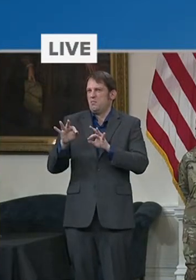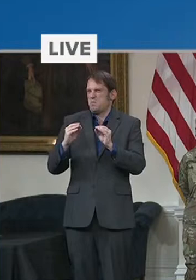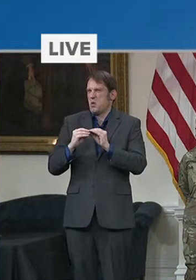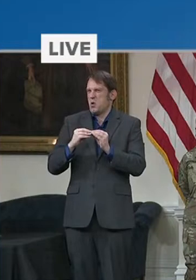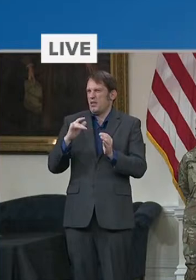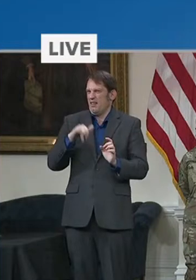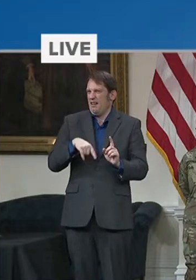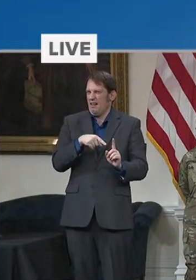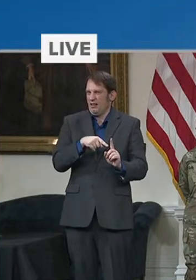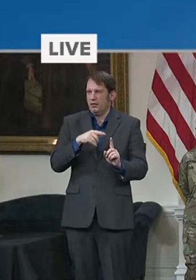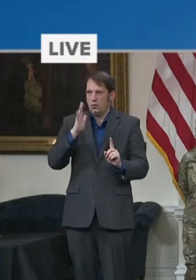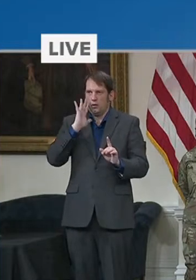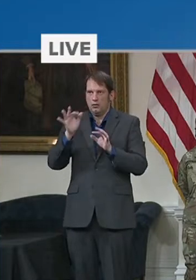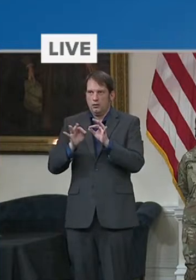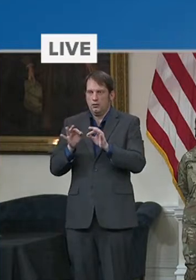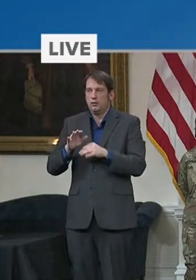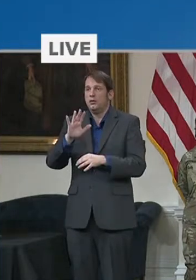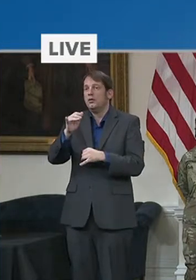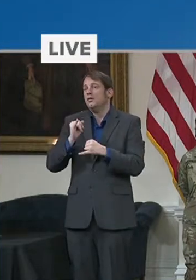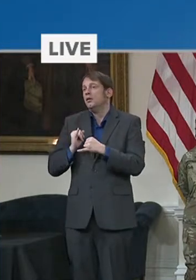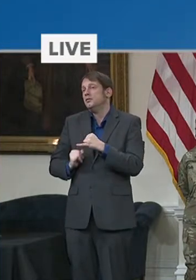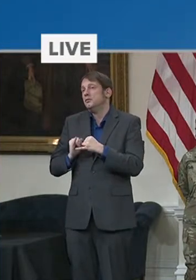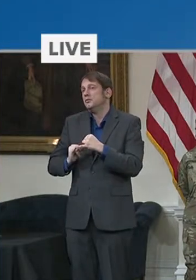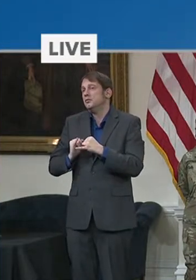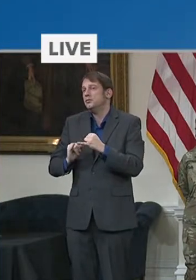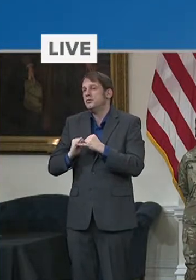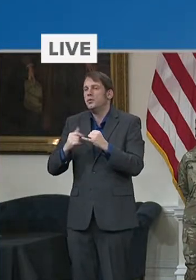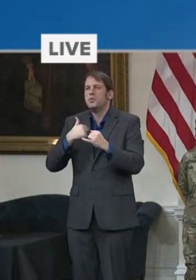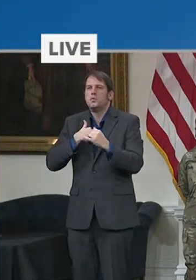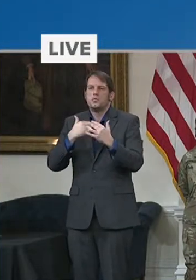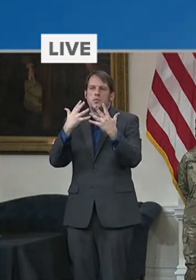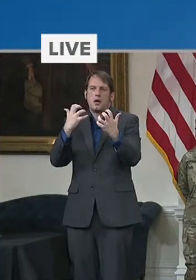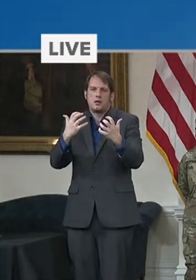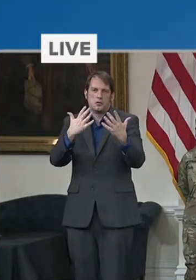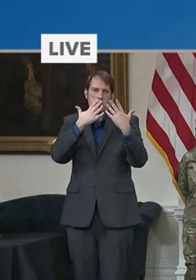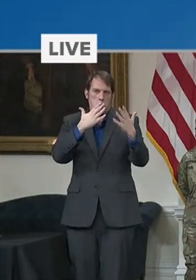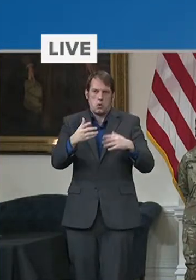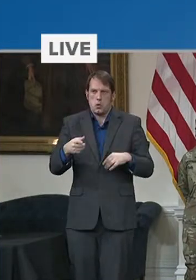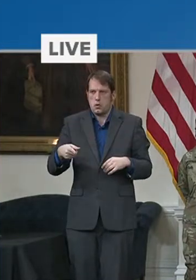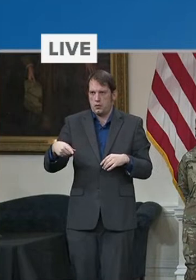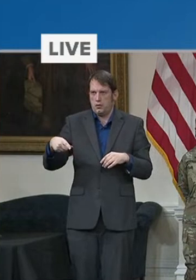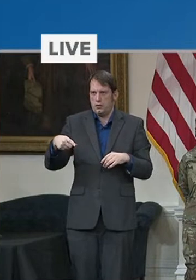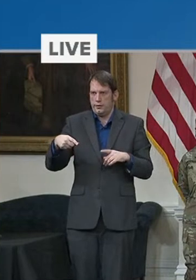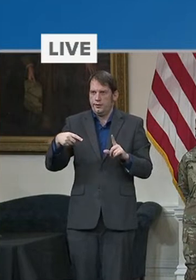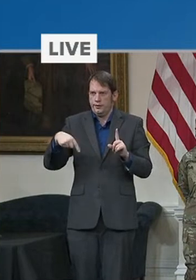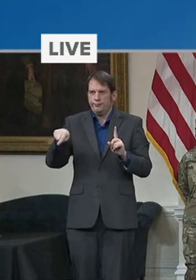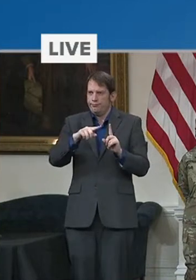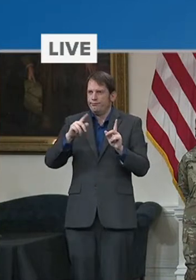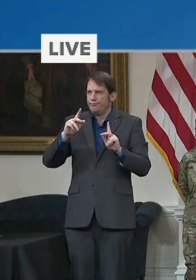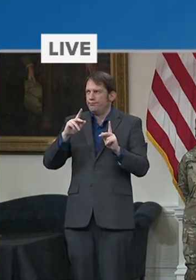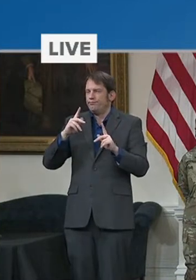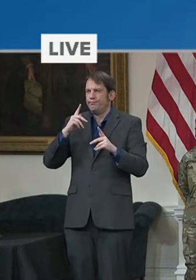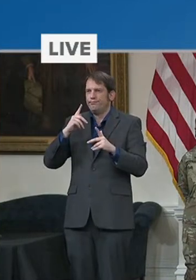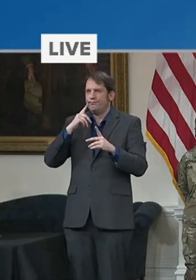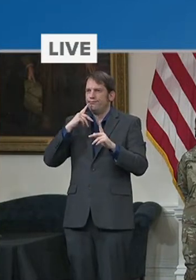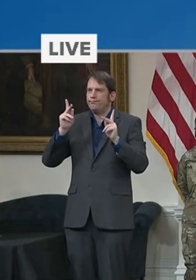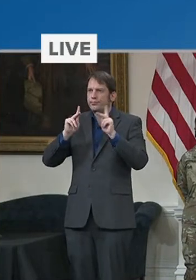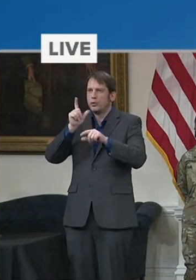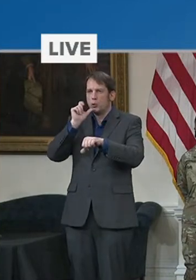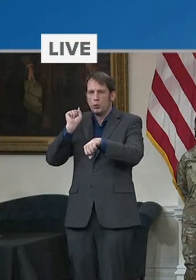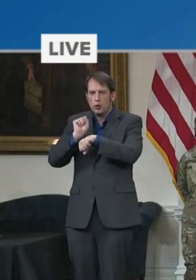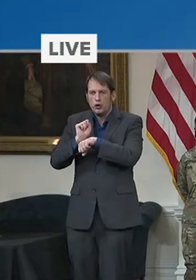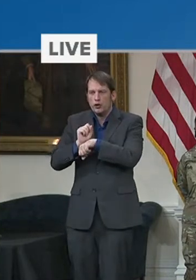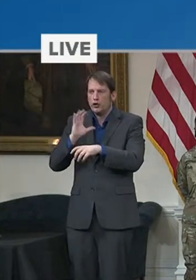Lastly, I just want to thank and extend my appreciation to all of the vaccinators, the